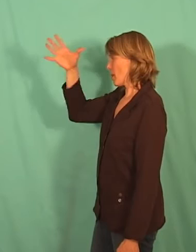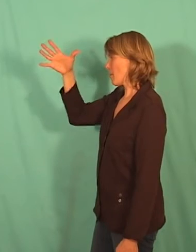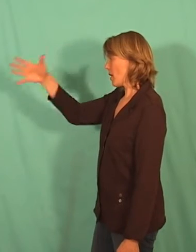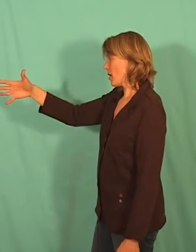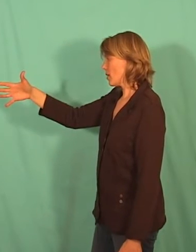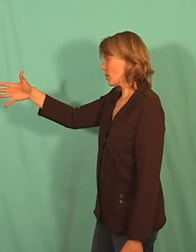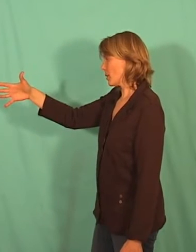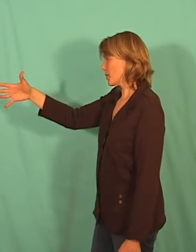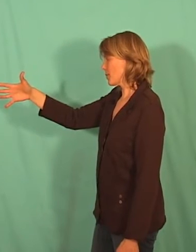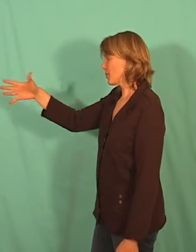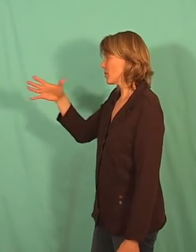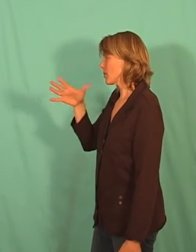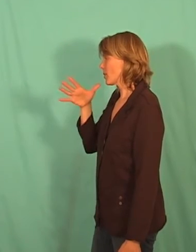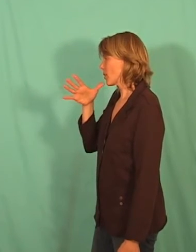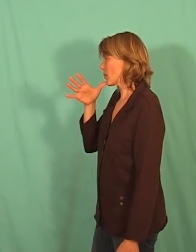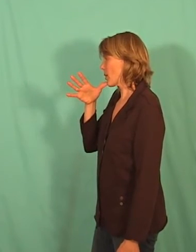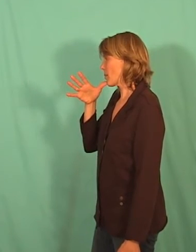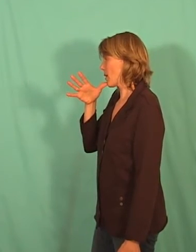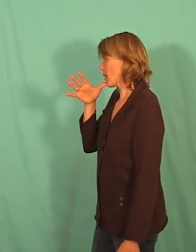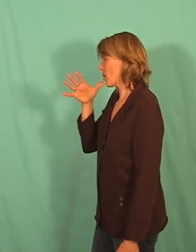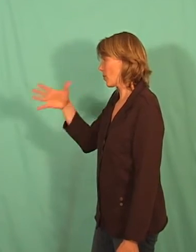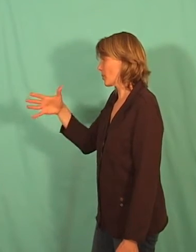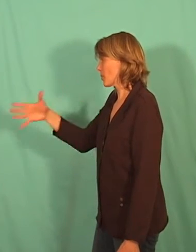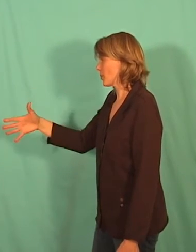Grandpa, 1, 2. Grandma, 1, 2.